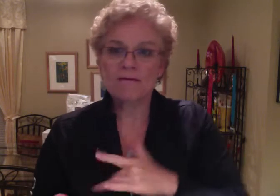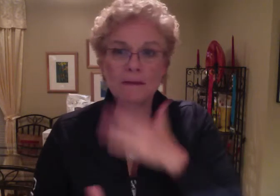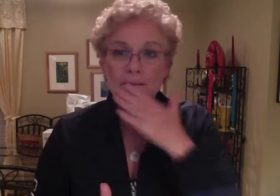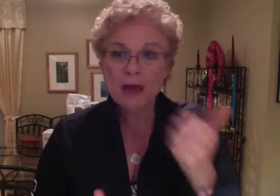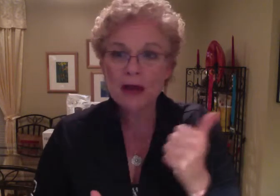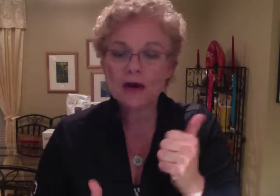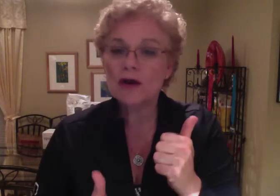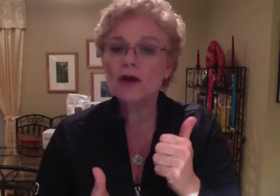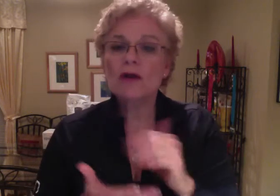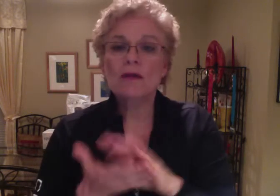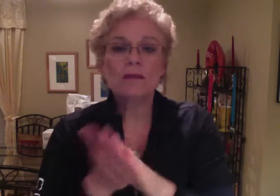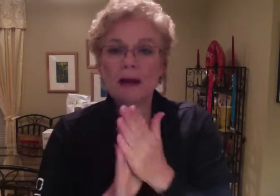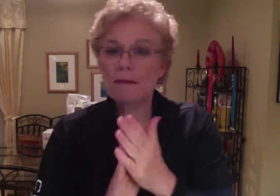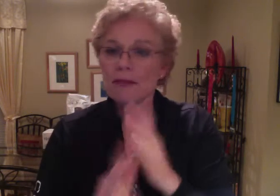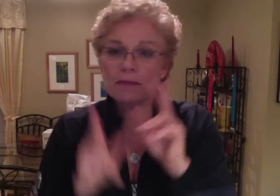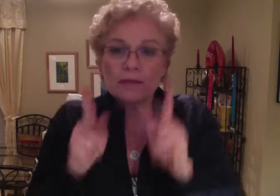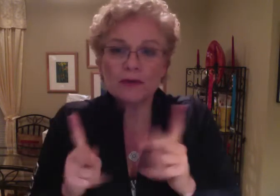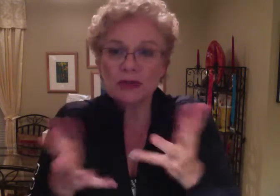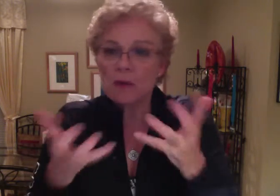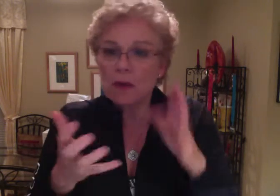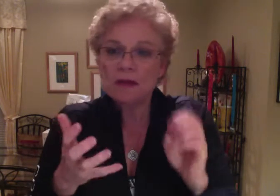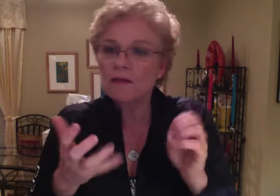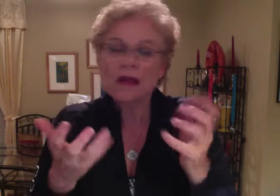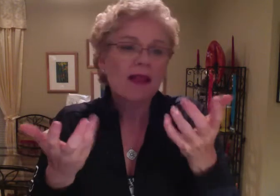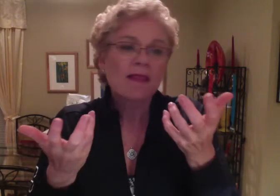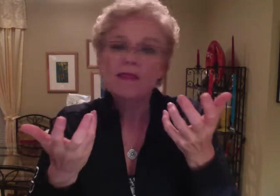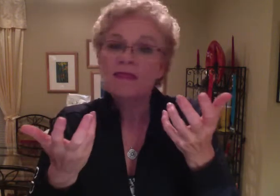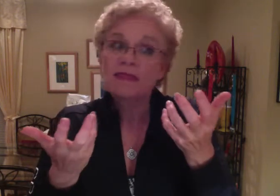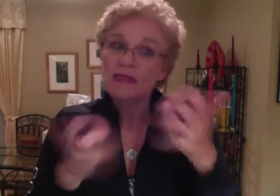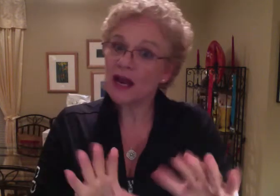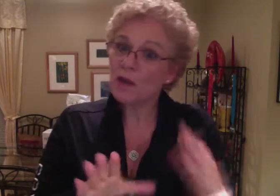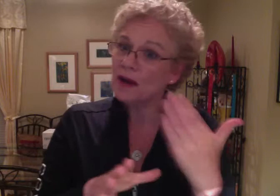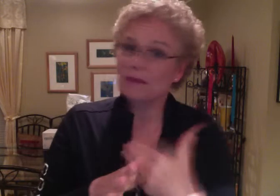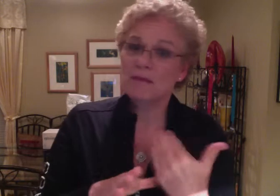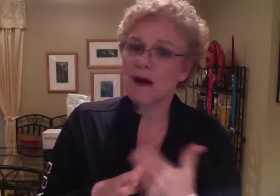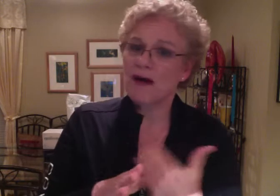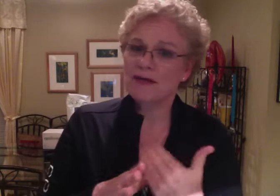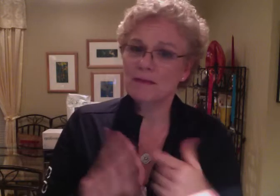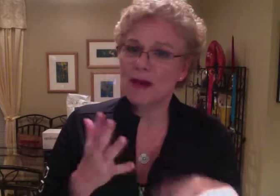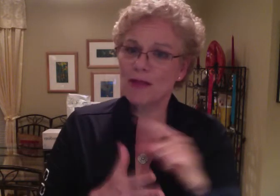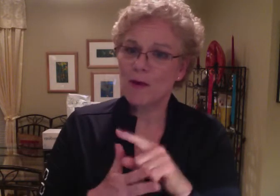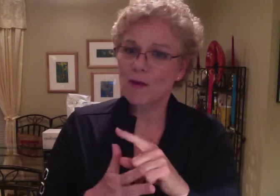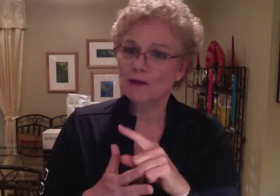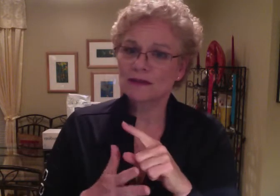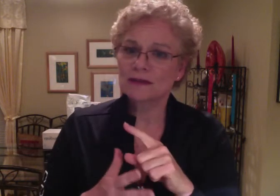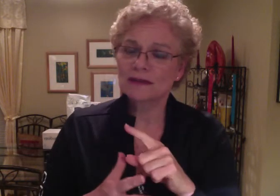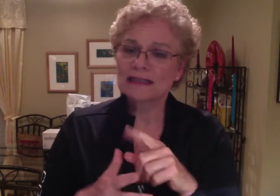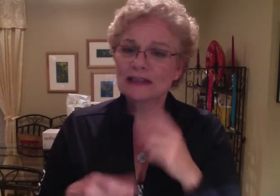want to be. They just don't want to be bothered, but yet they have these wants and desires. And by the way, we'll never fulfill our